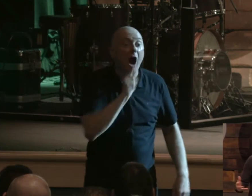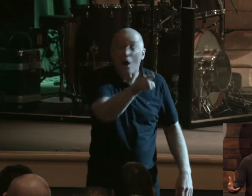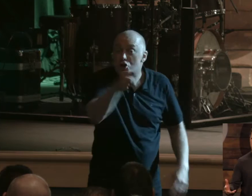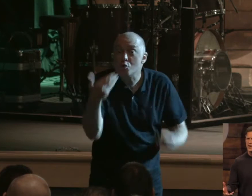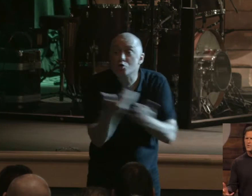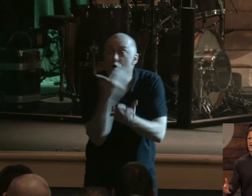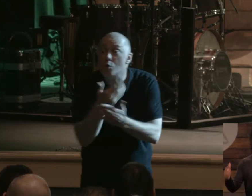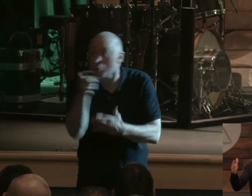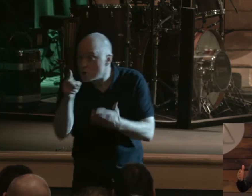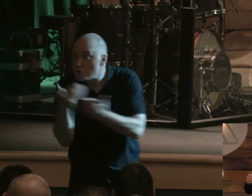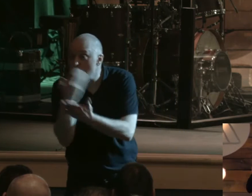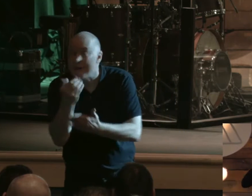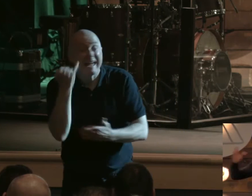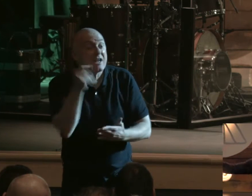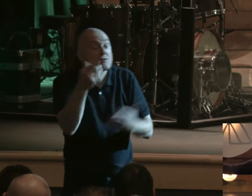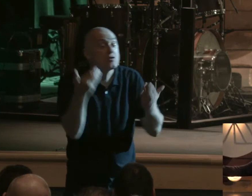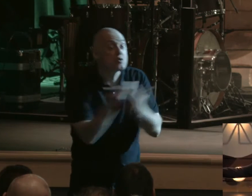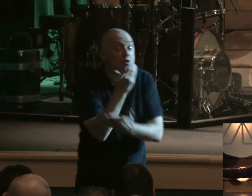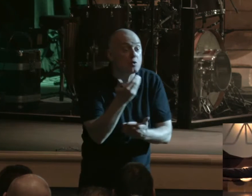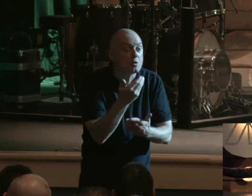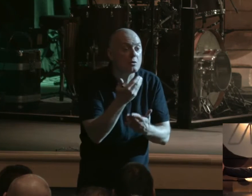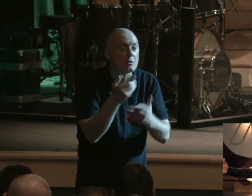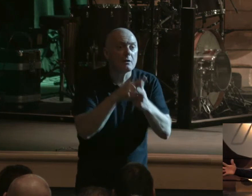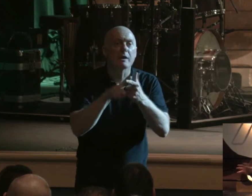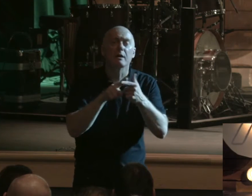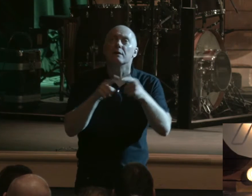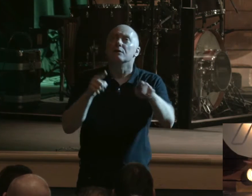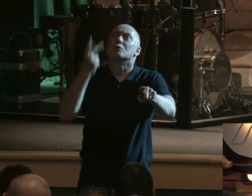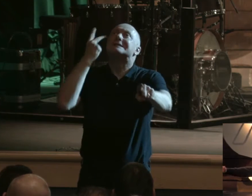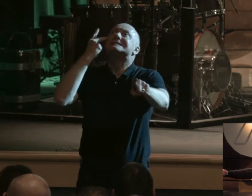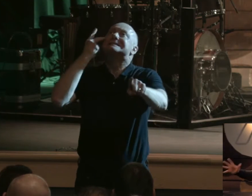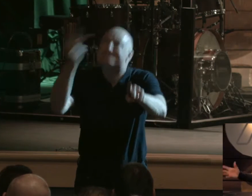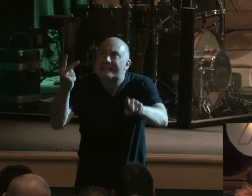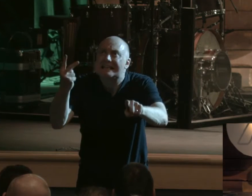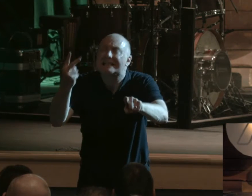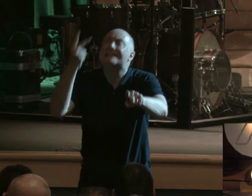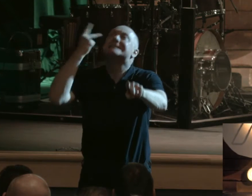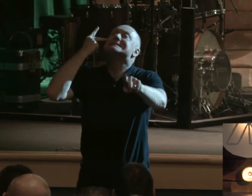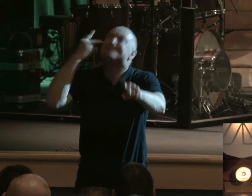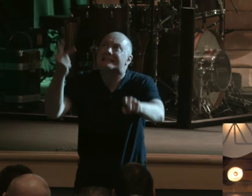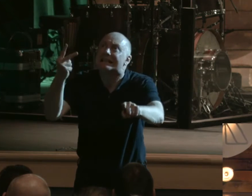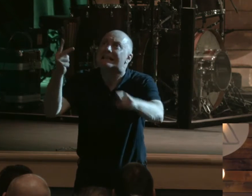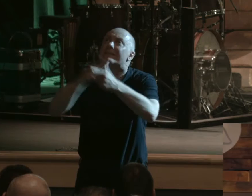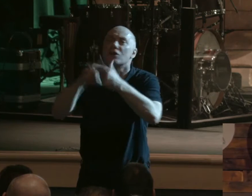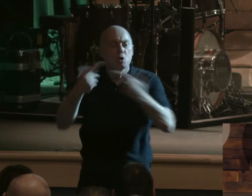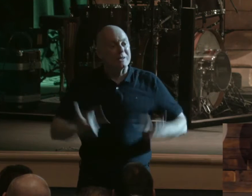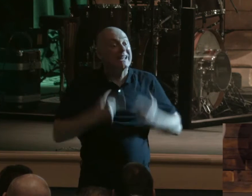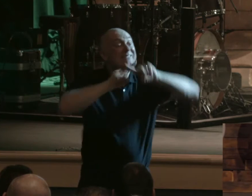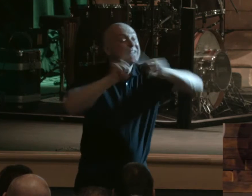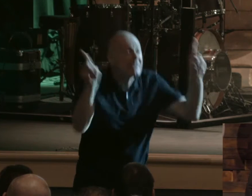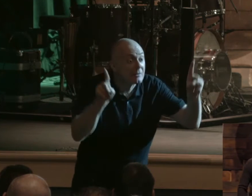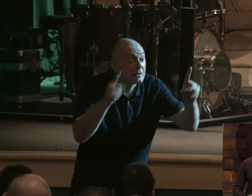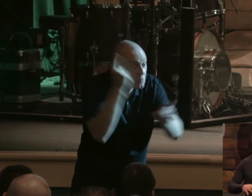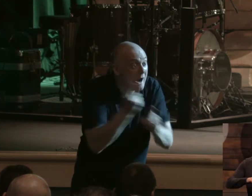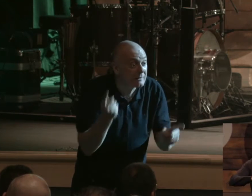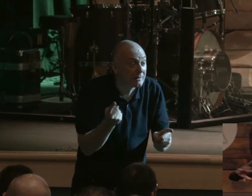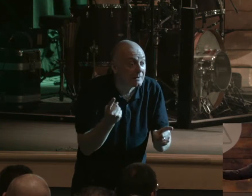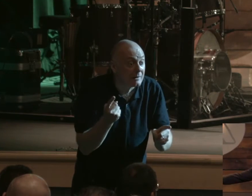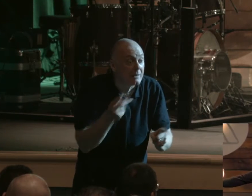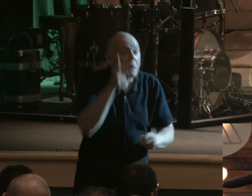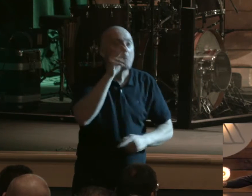new? Are you made new? If you're made new, you see. You have to see. And if you see, you live differently. Paul